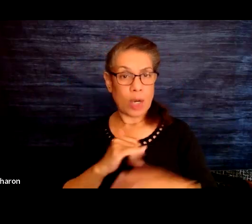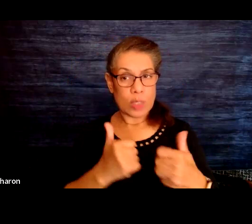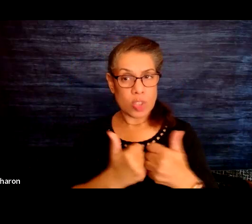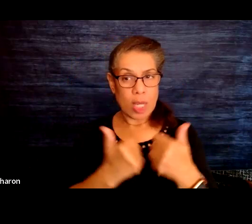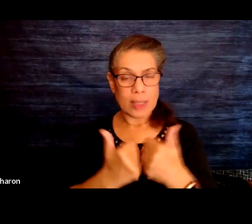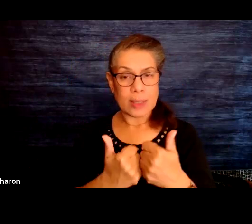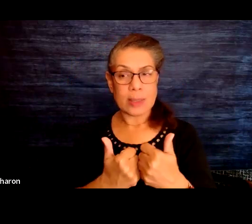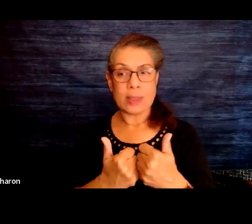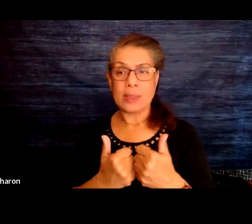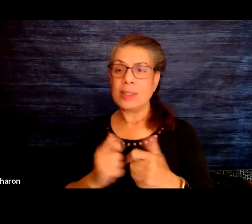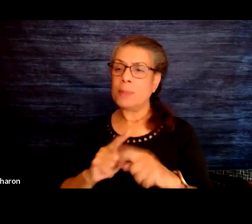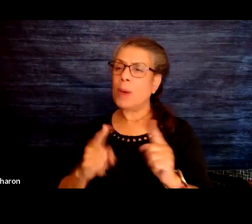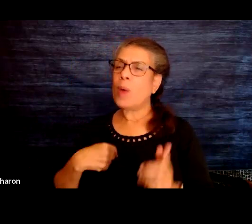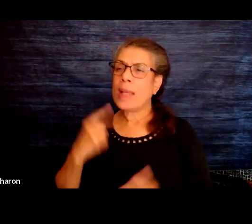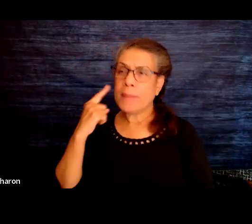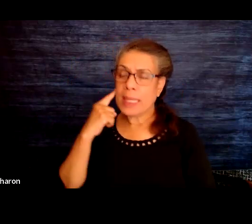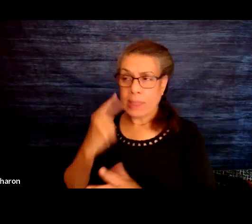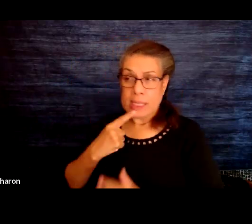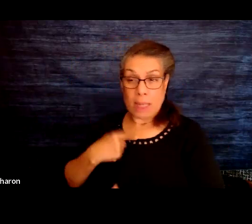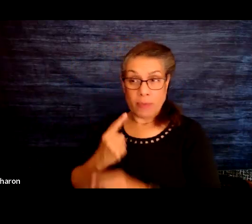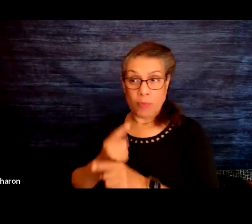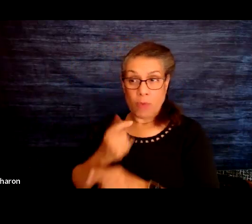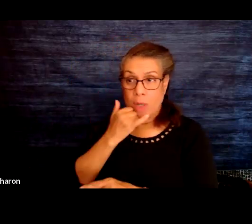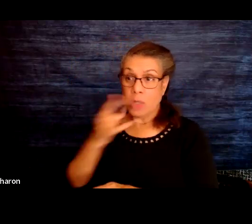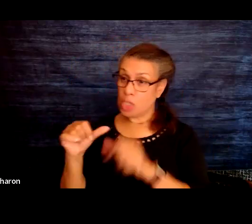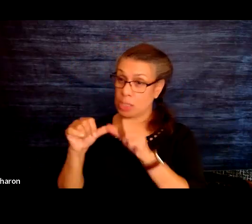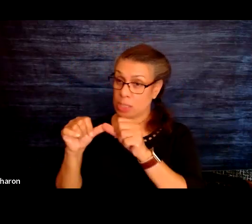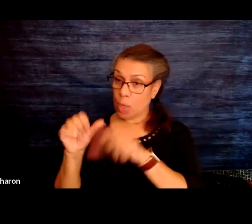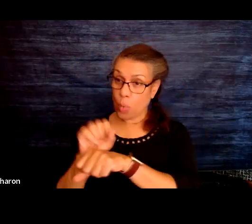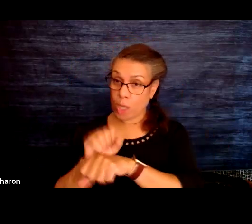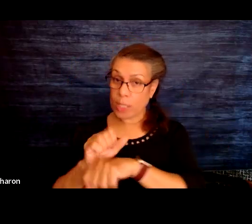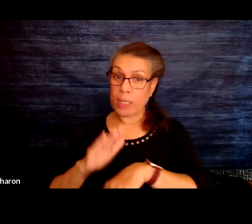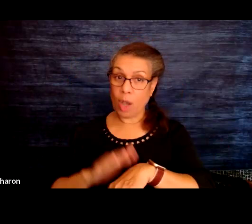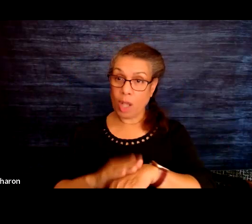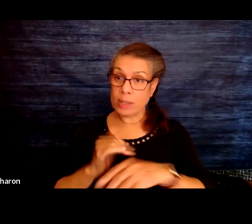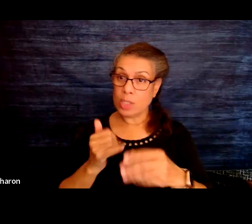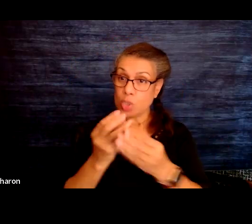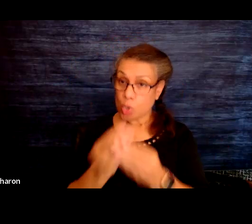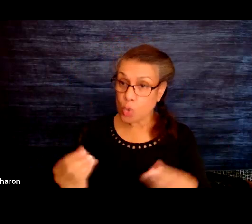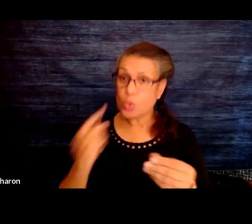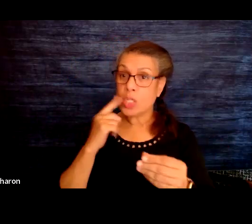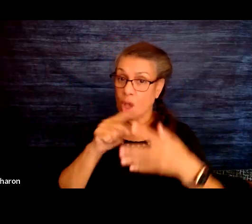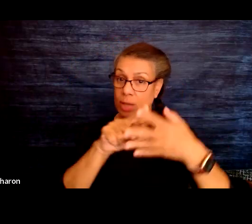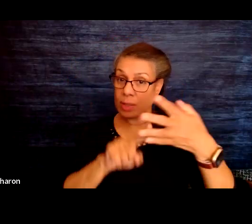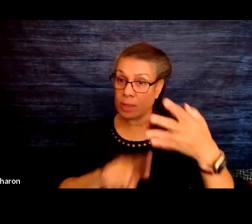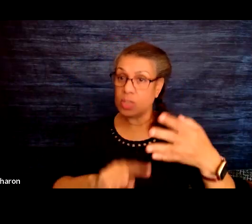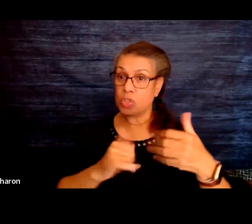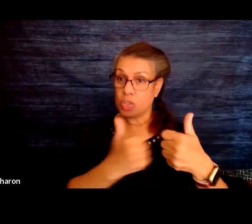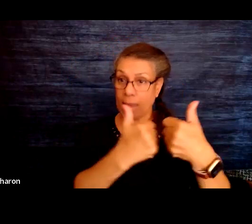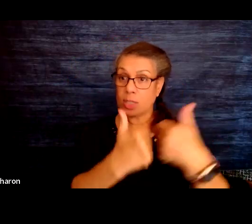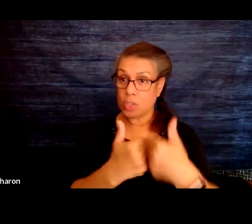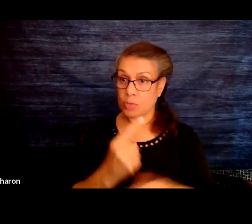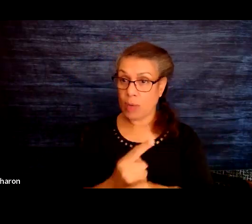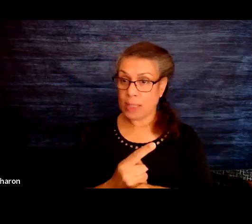What I hear from you, Superintendent, and correct me if I'm wrong, is you're still continuing to work on these challenges. You're working towards solutions, but you're kind of saying to